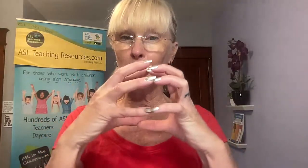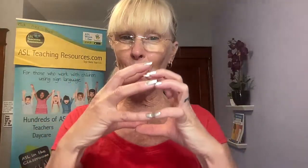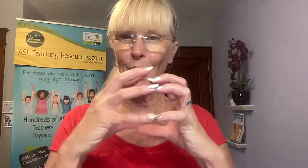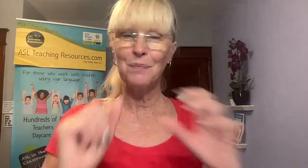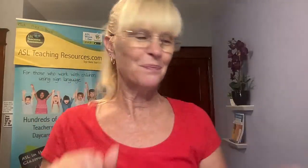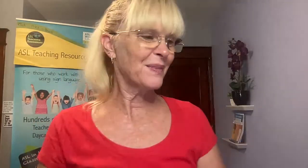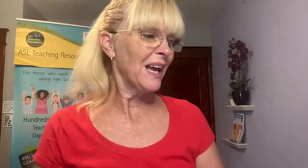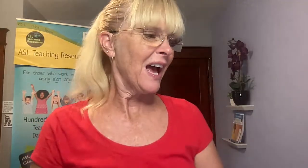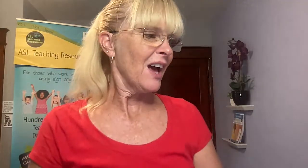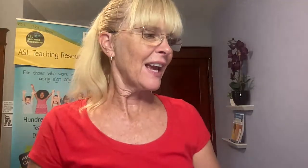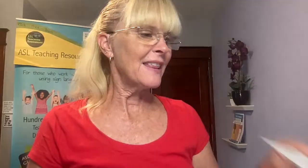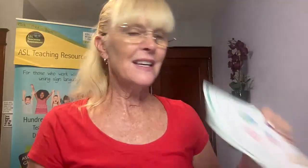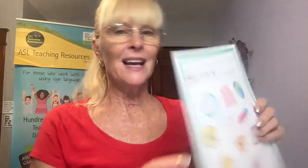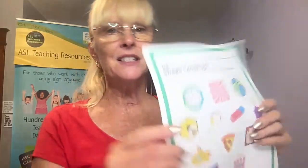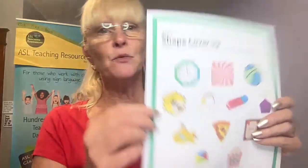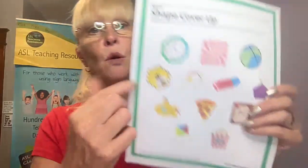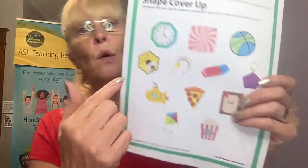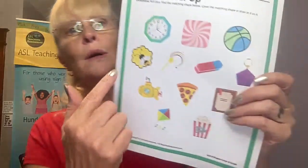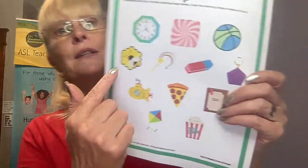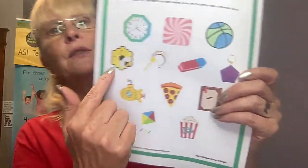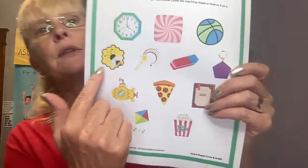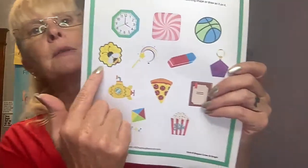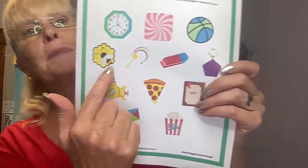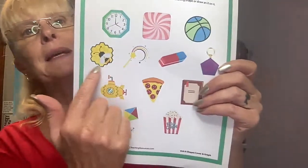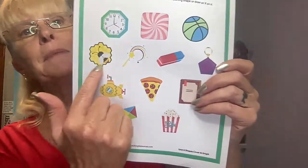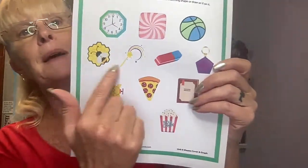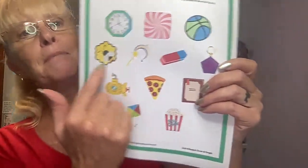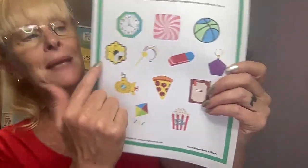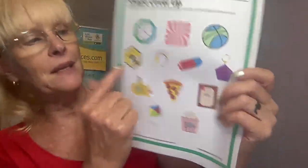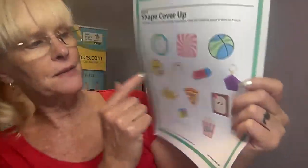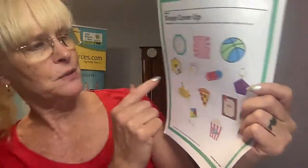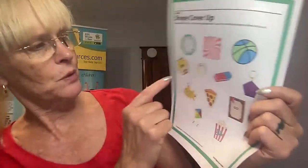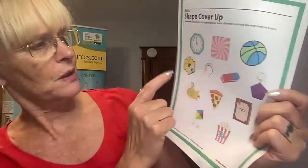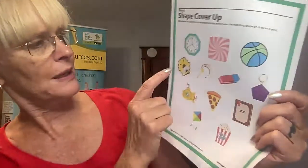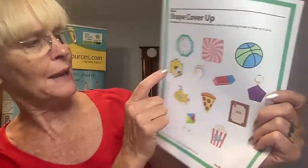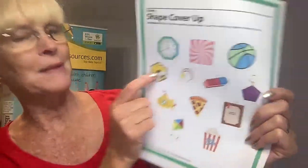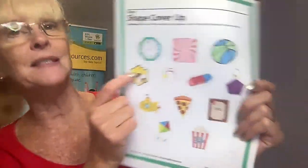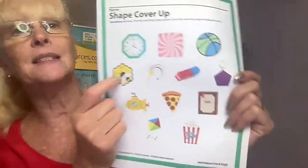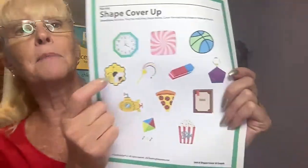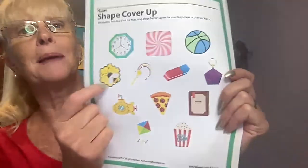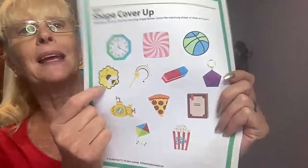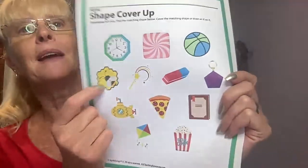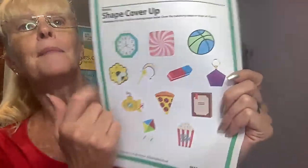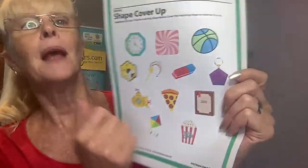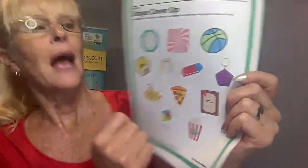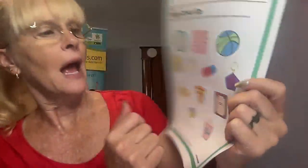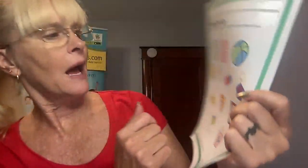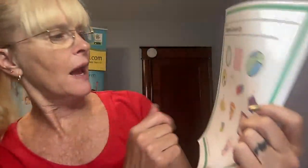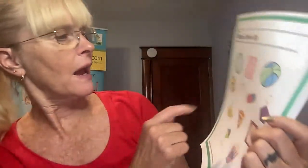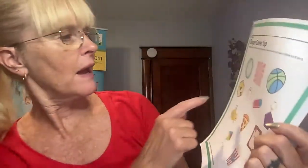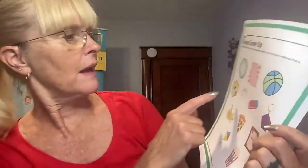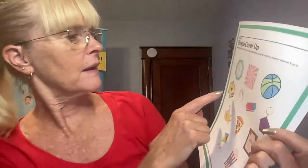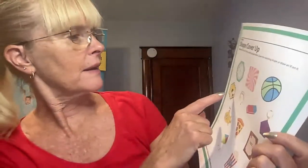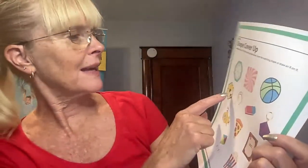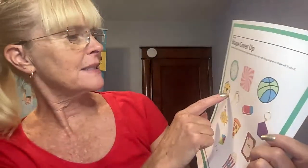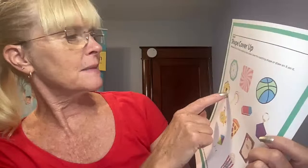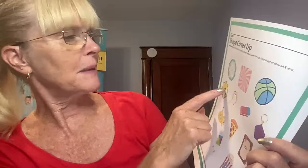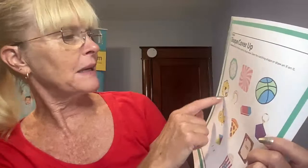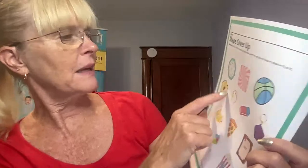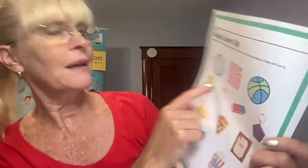ball. Okay, the next roll is going to be bees. We're going to name this as a bee. And that's the bee, I